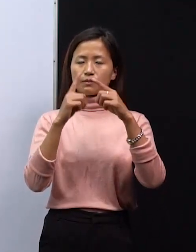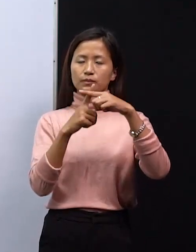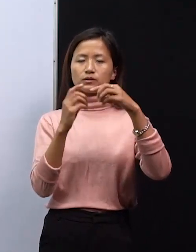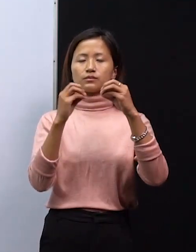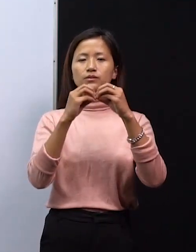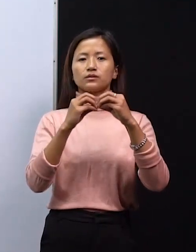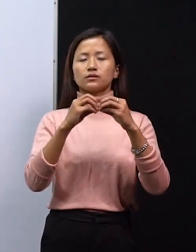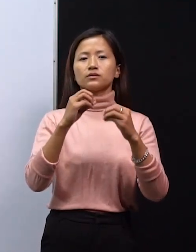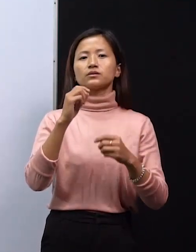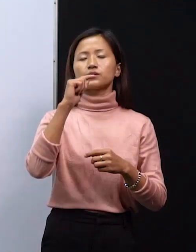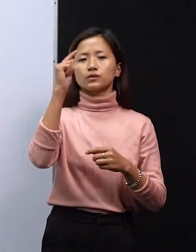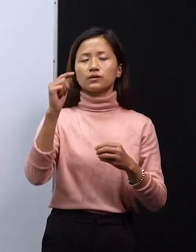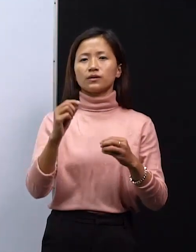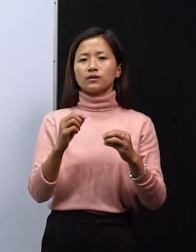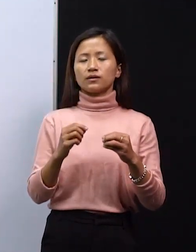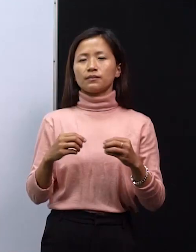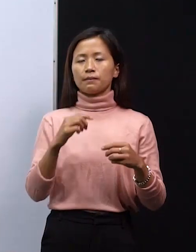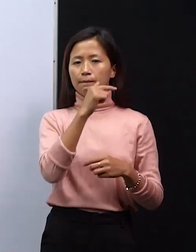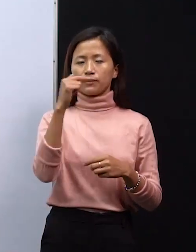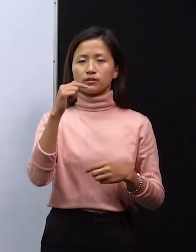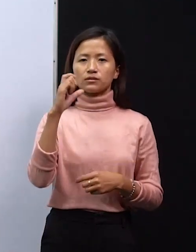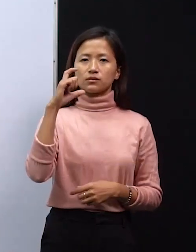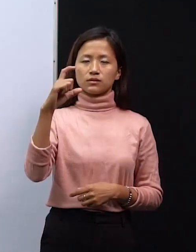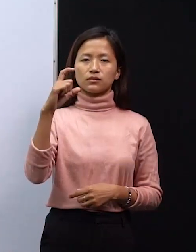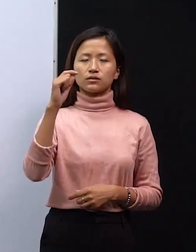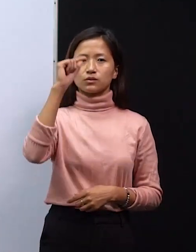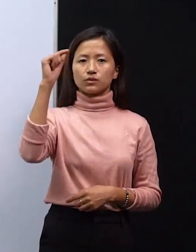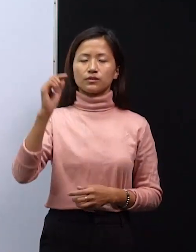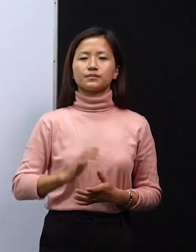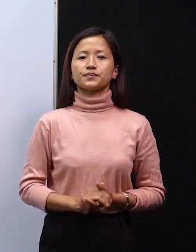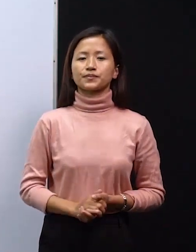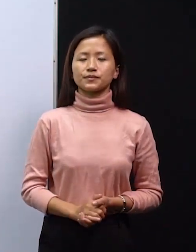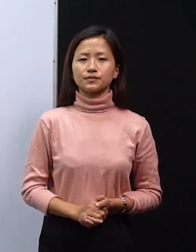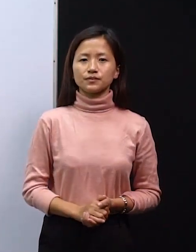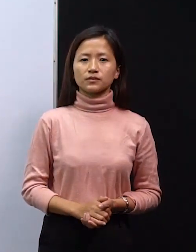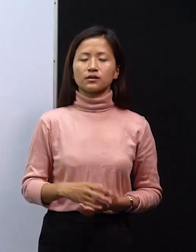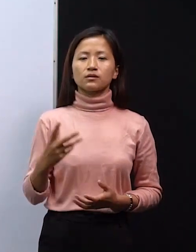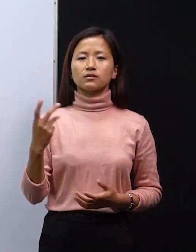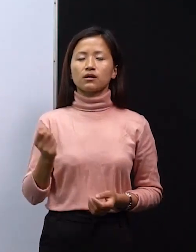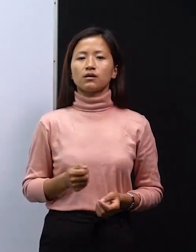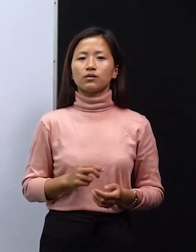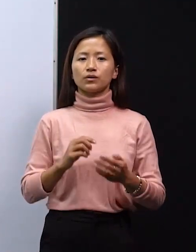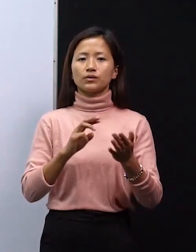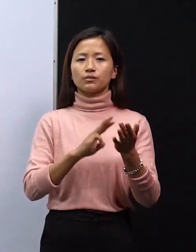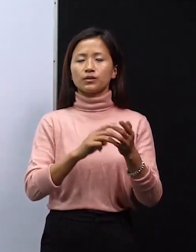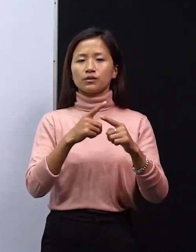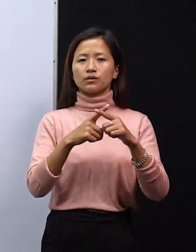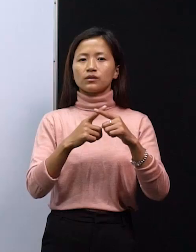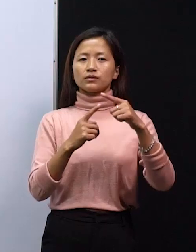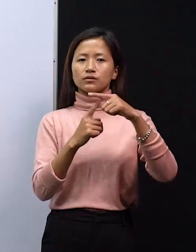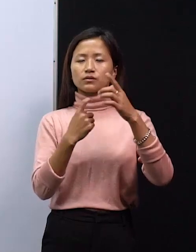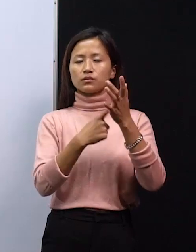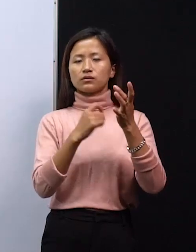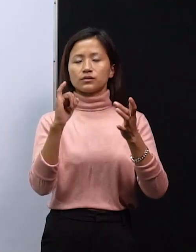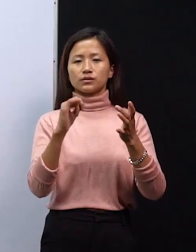minus c square. So this is your final answer. This is how you will multiply a trinomial and a